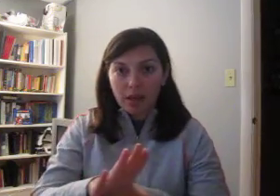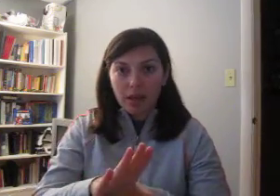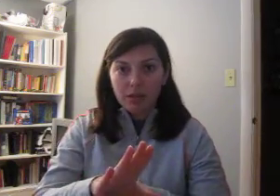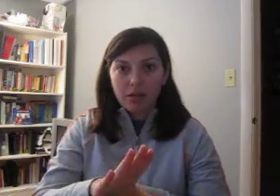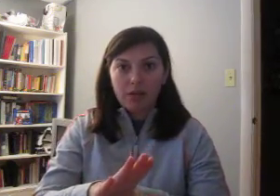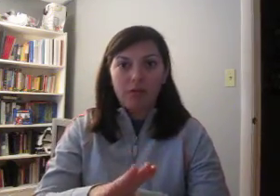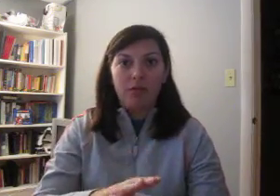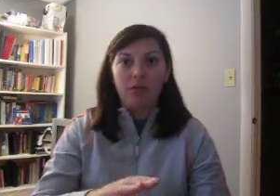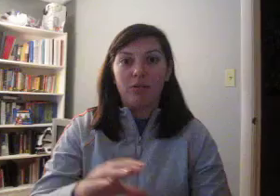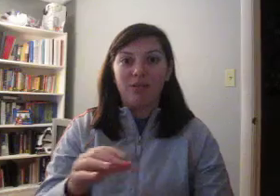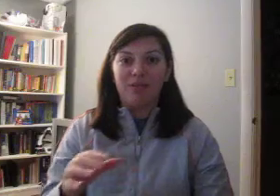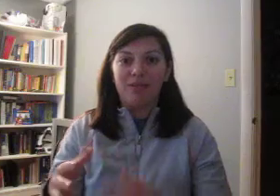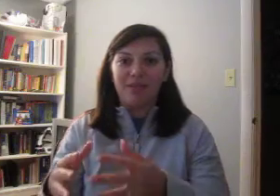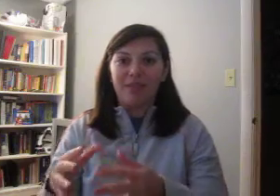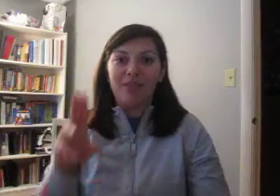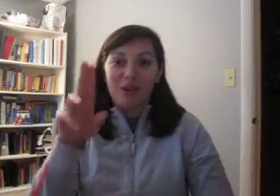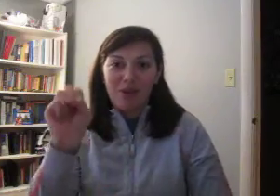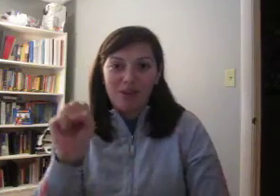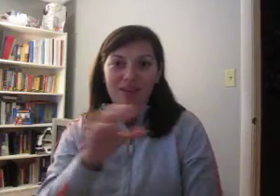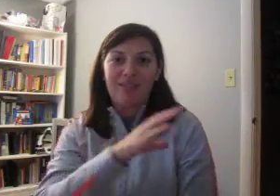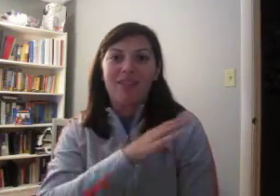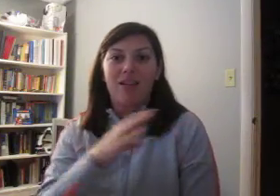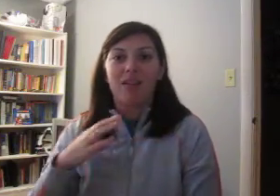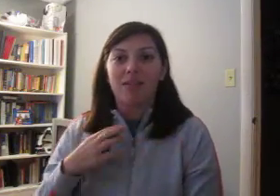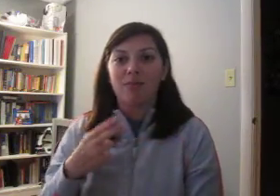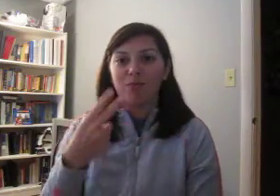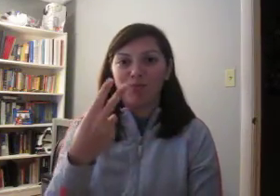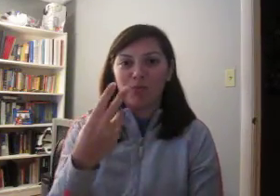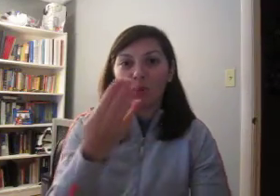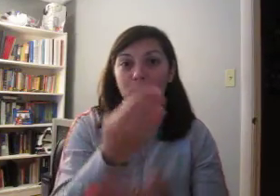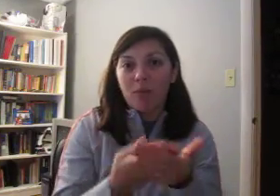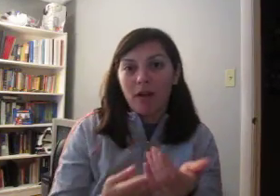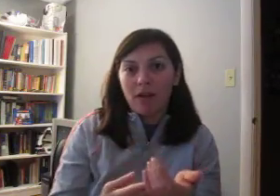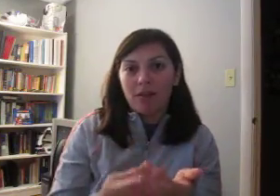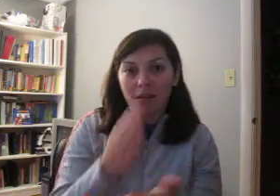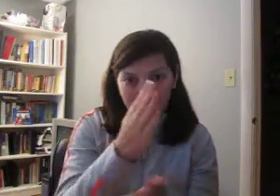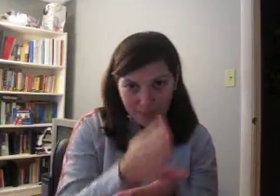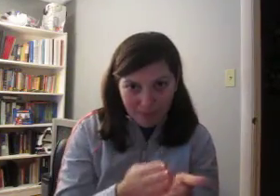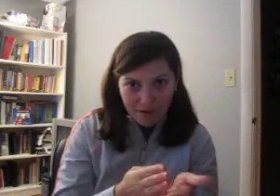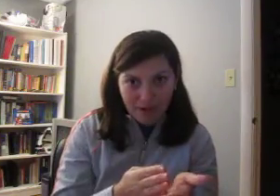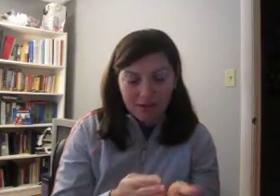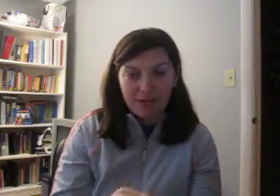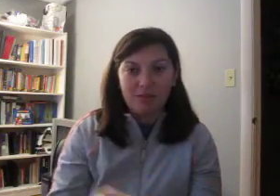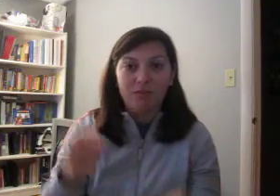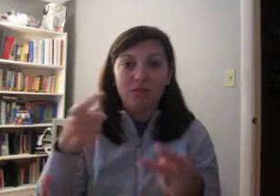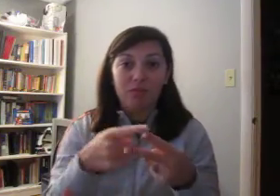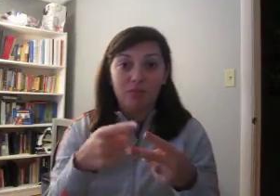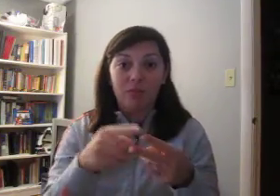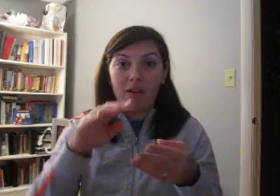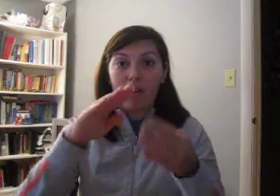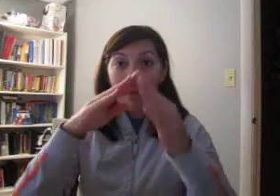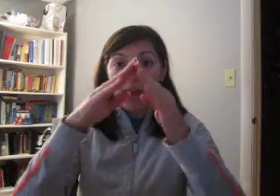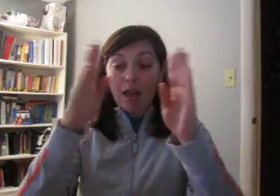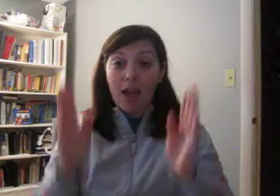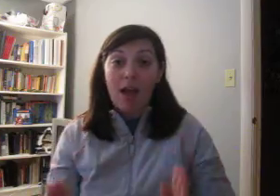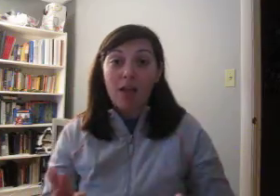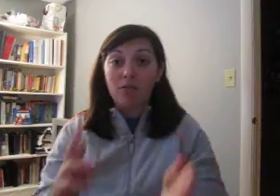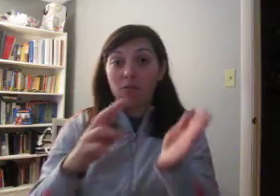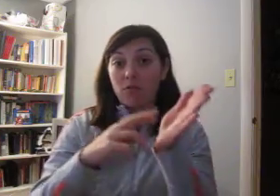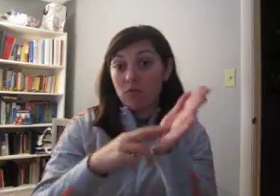Representatives and their Senate. And depending on the subject matter of your bill, it gets sent